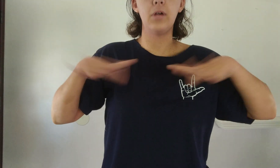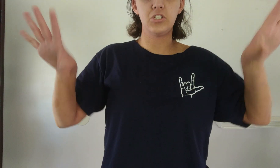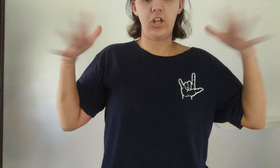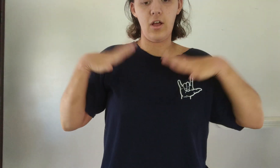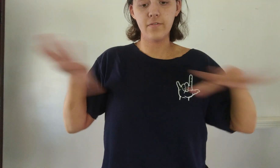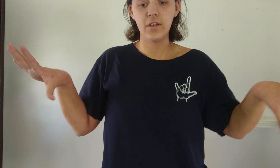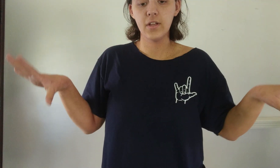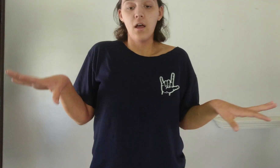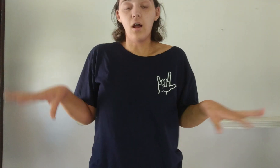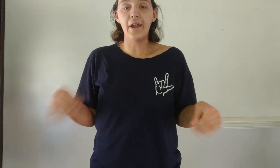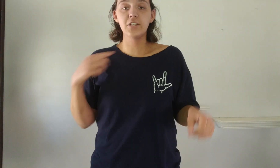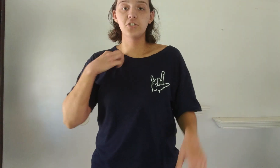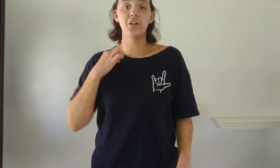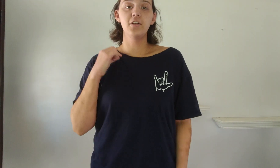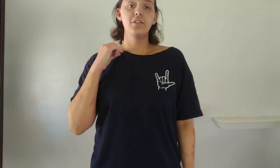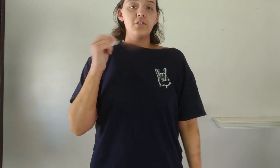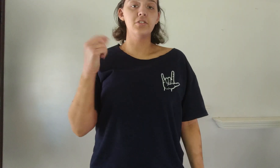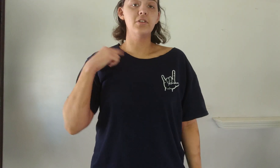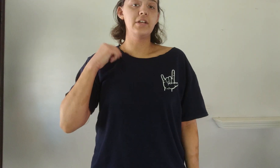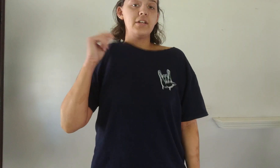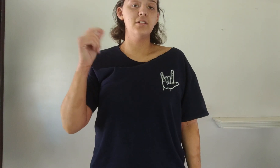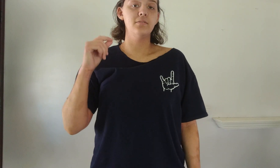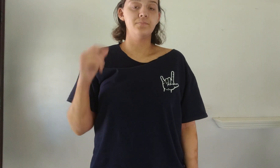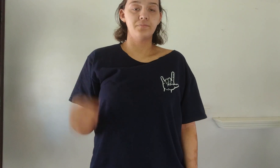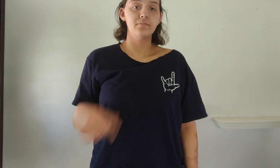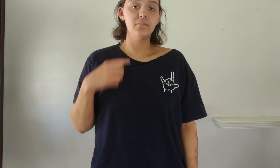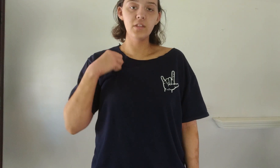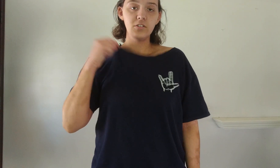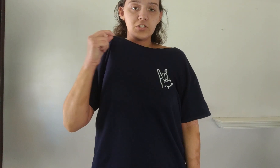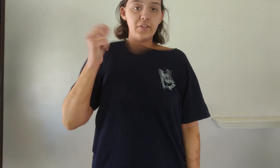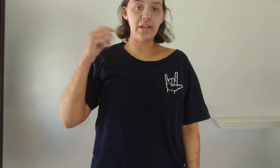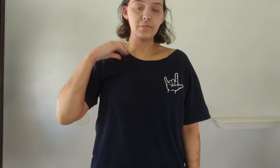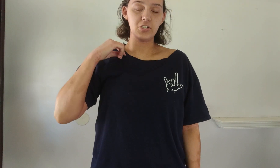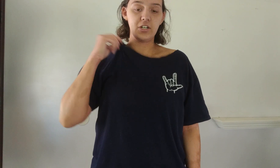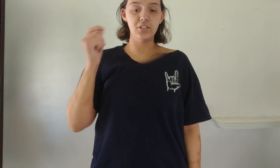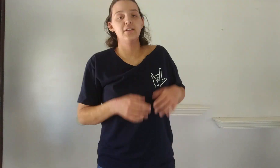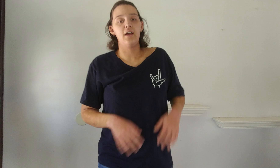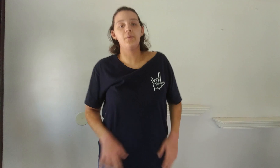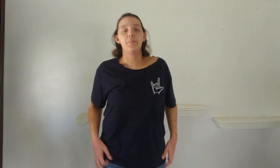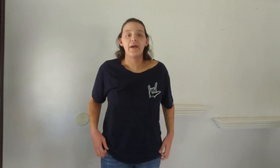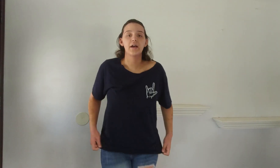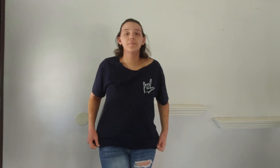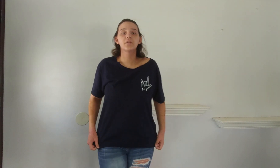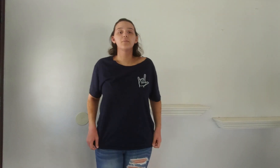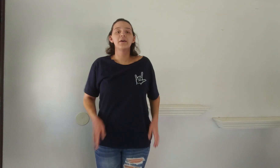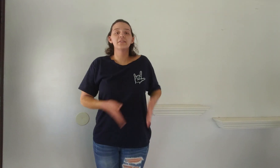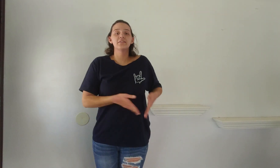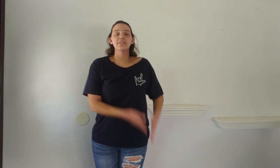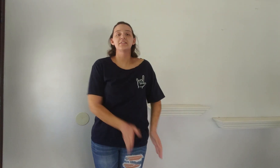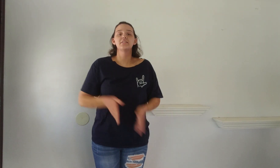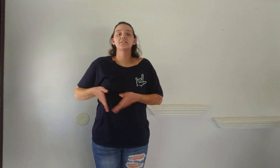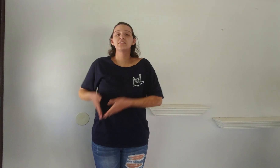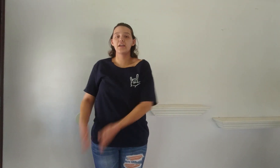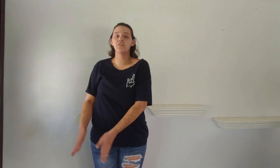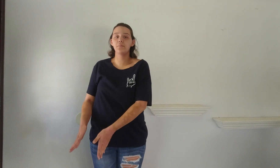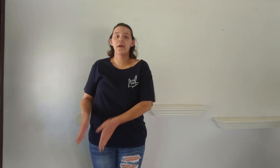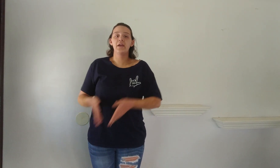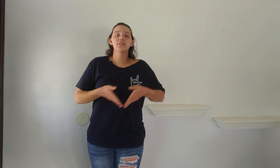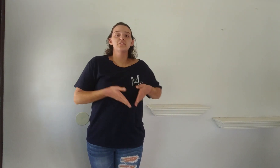it off. Alright, shirt, you're just going to just flick up the shirt. I'm going to back up a little bit. This is the sign for pants